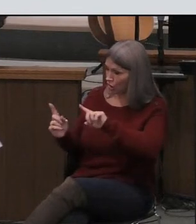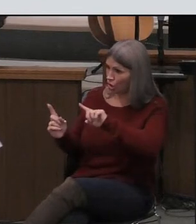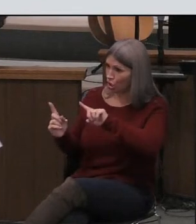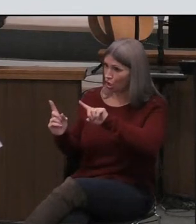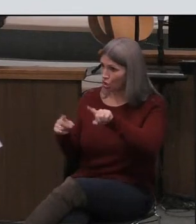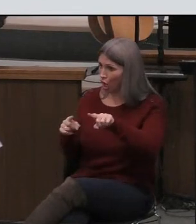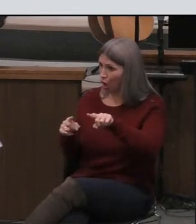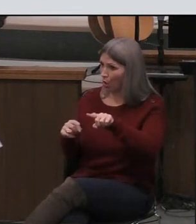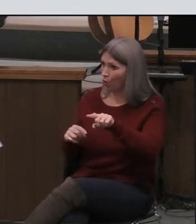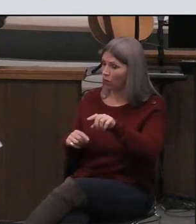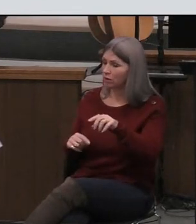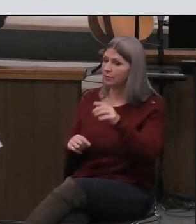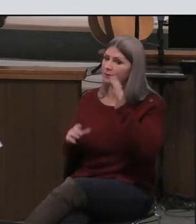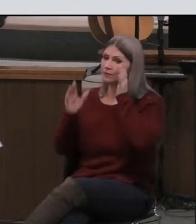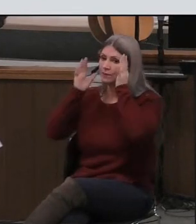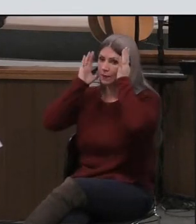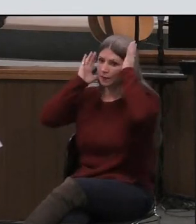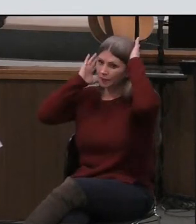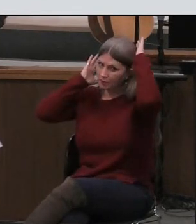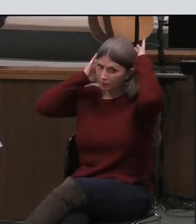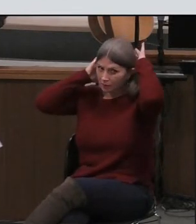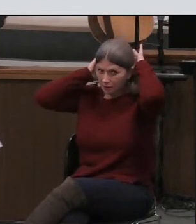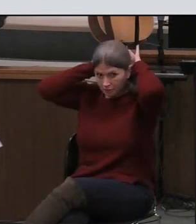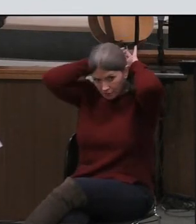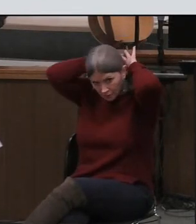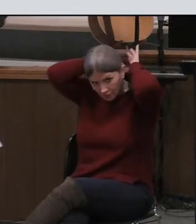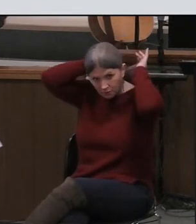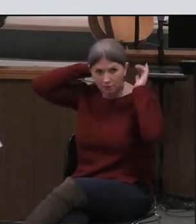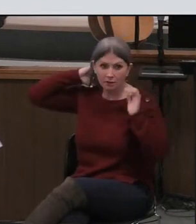go to this man and